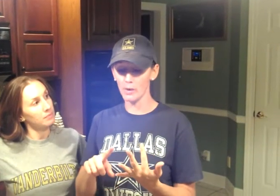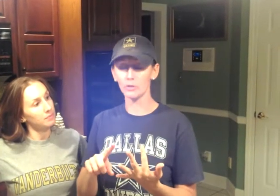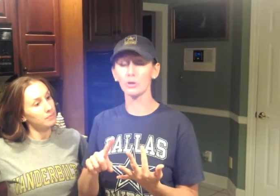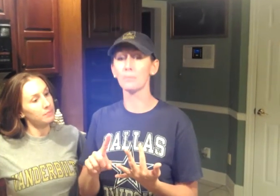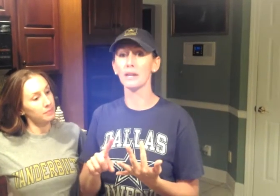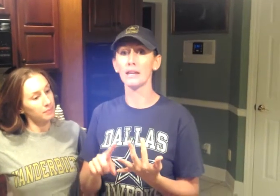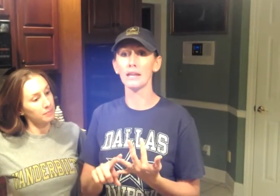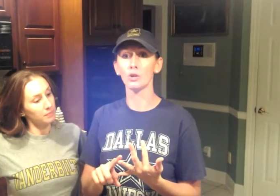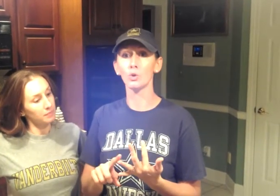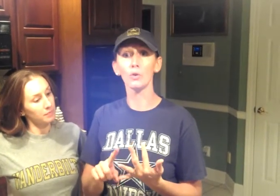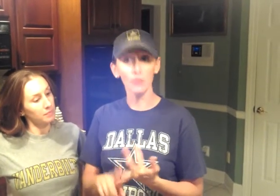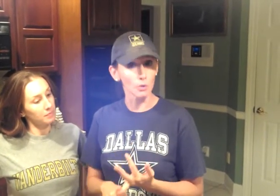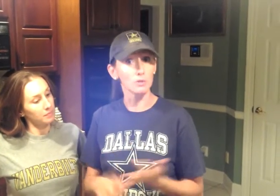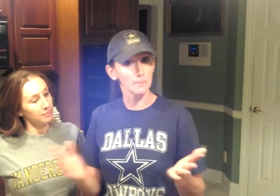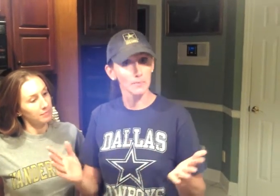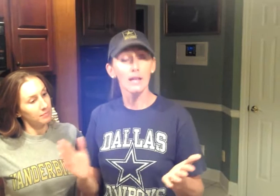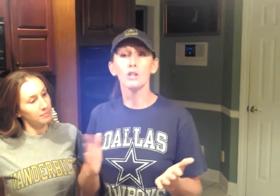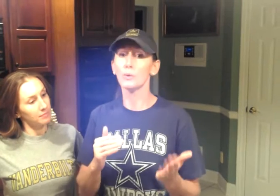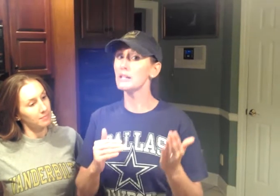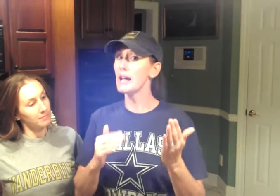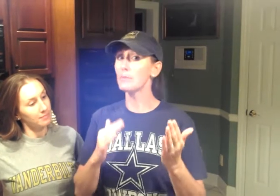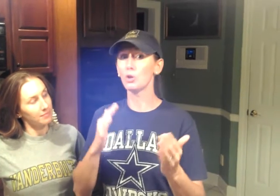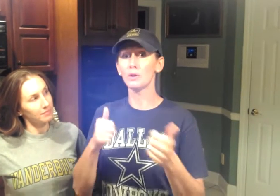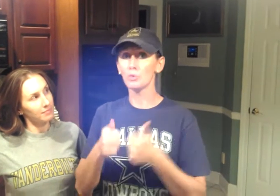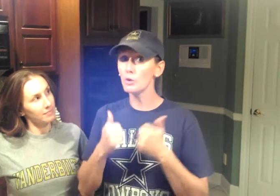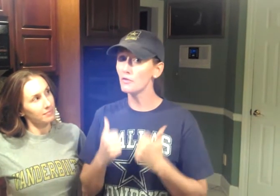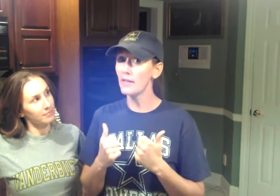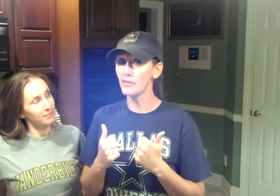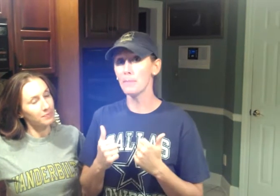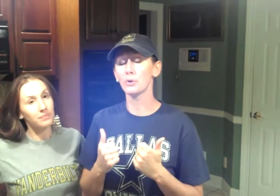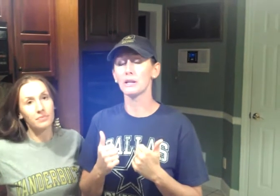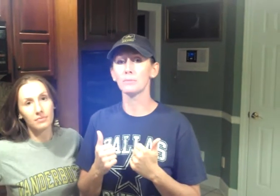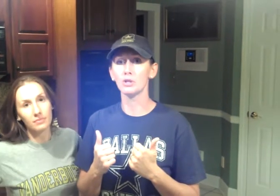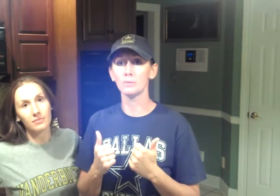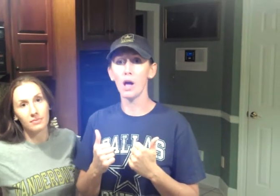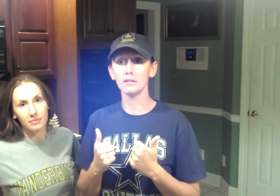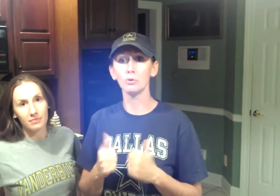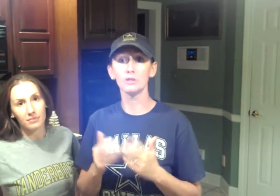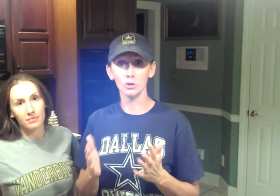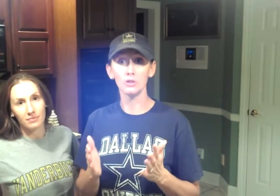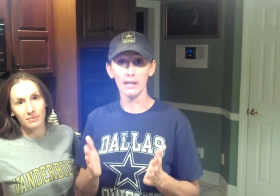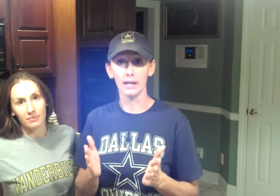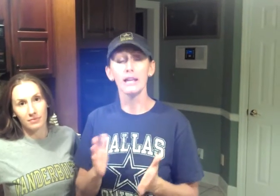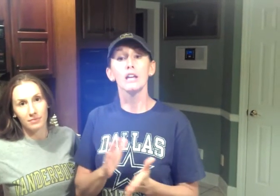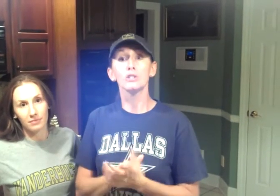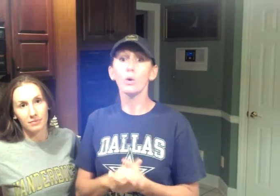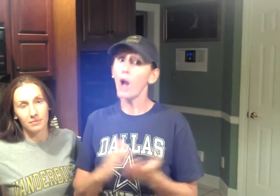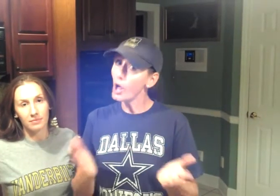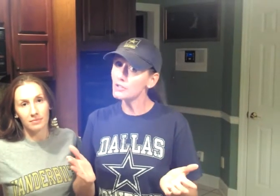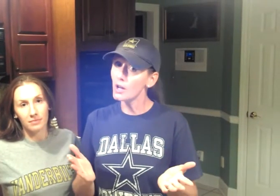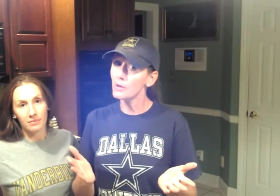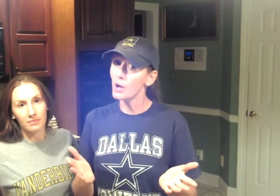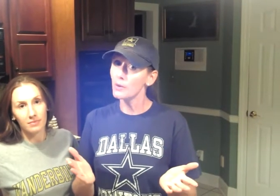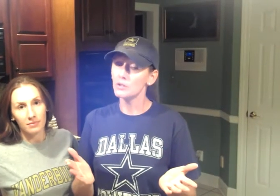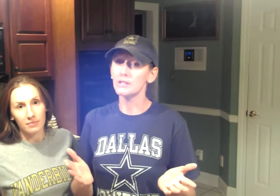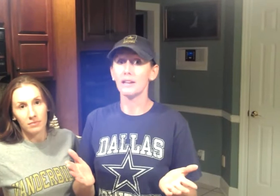whether it be in your foods. So anytime that you can remove that thumbprint as much as possible, it's a good thing. So also, it's always good to save